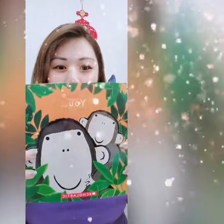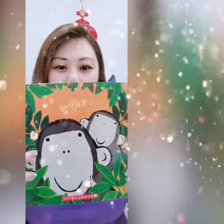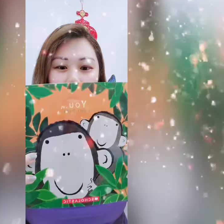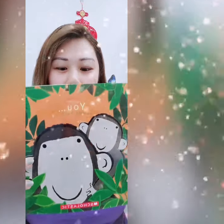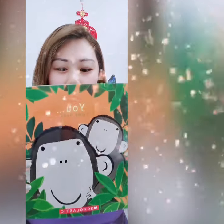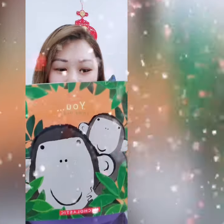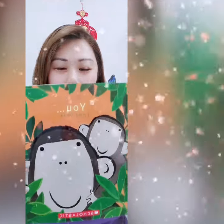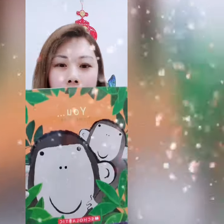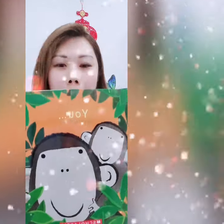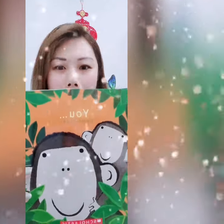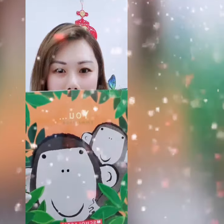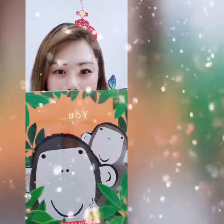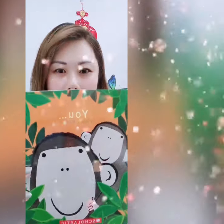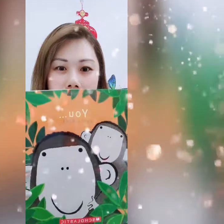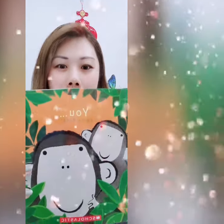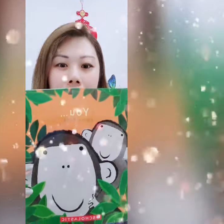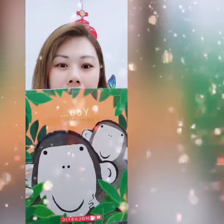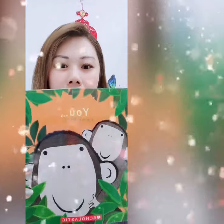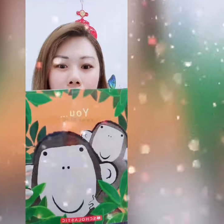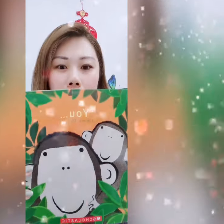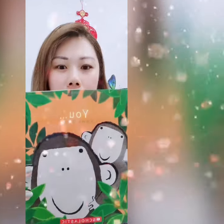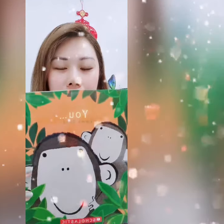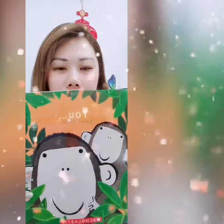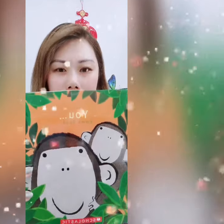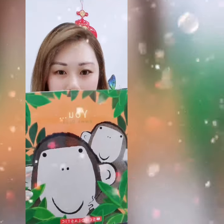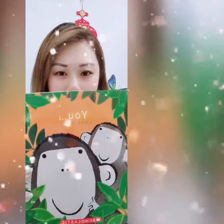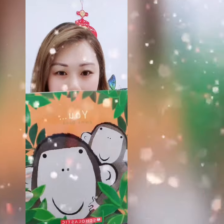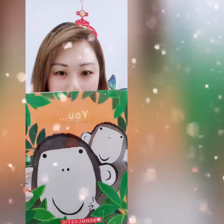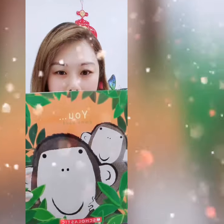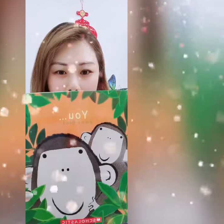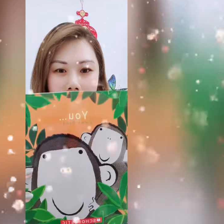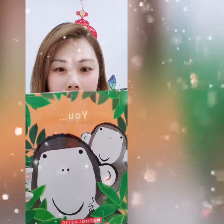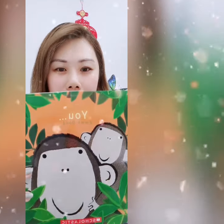You by Emma Dodd as well.